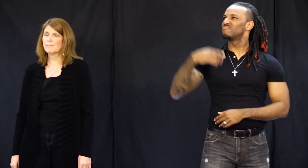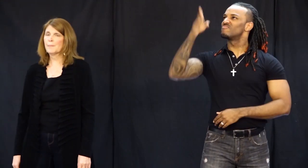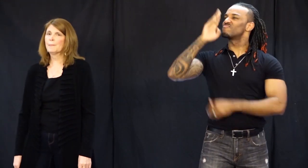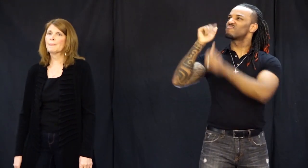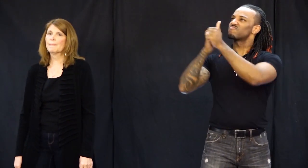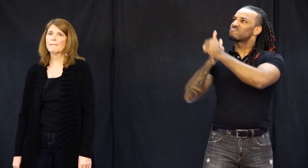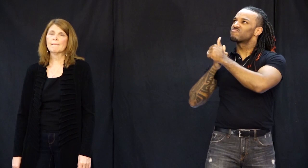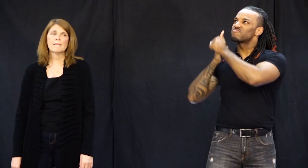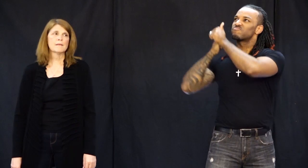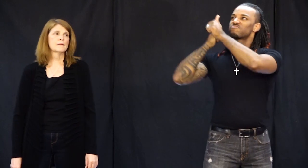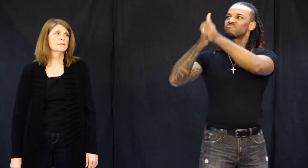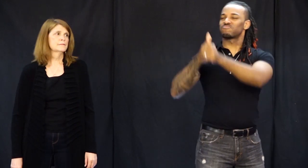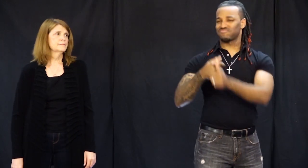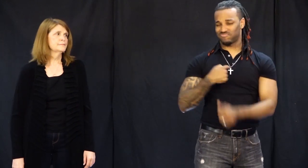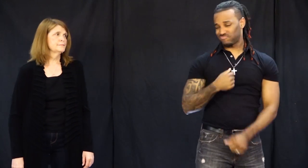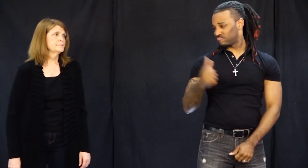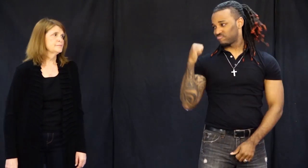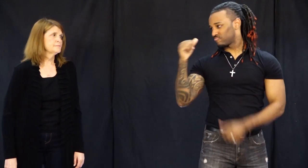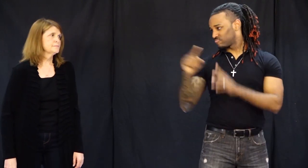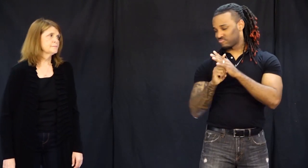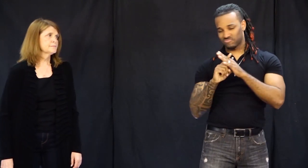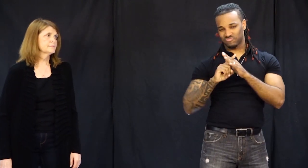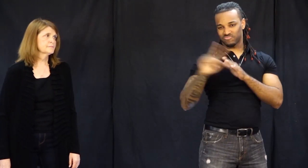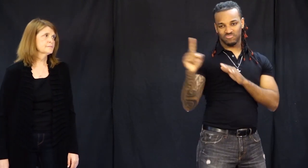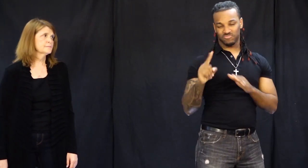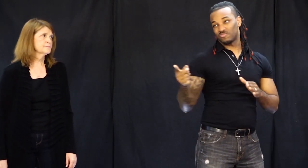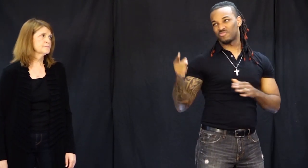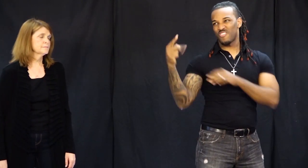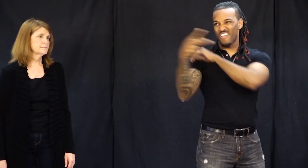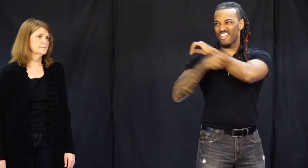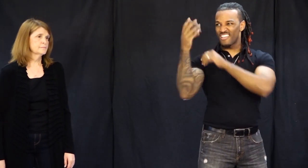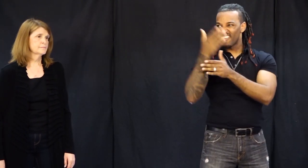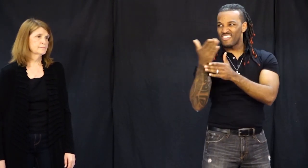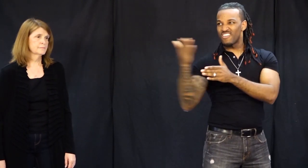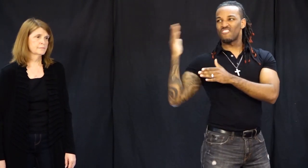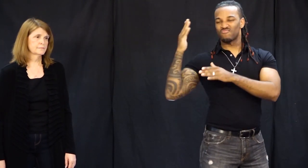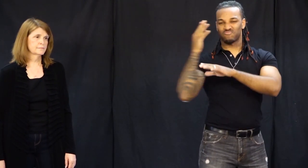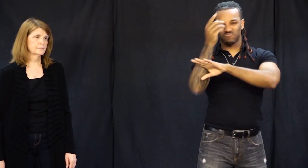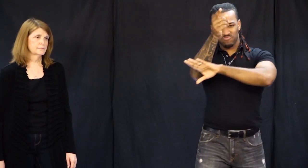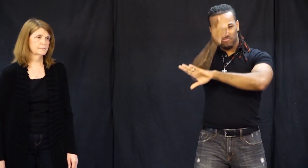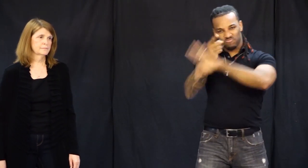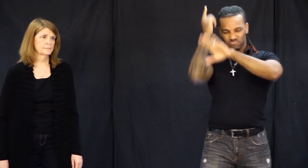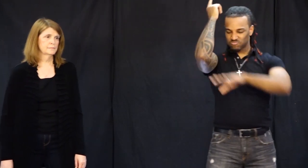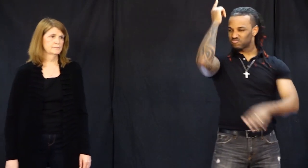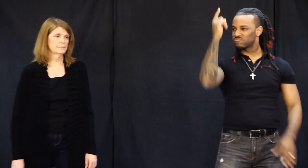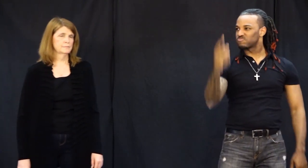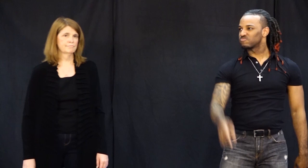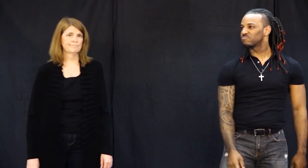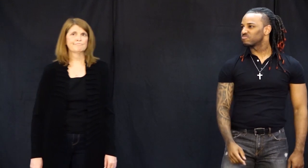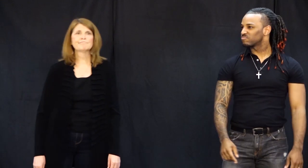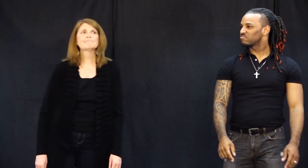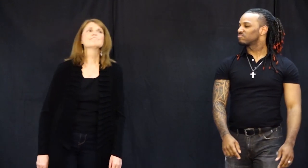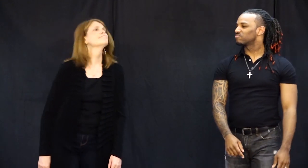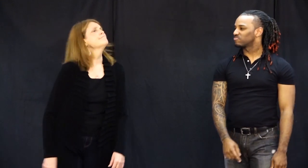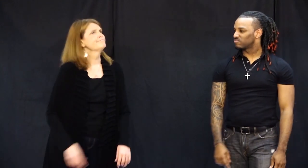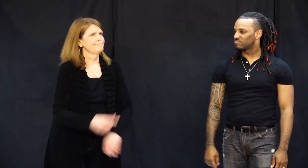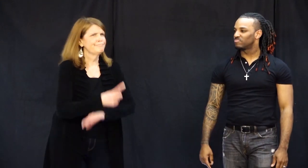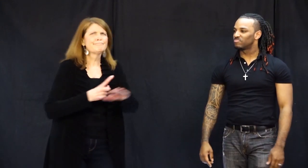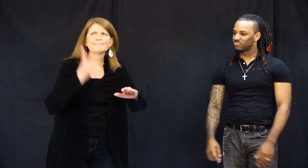stand with the stamina God has granted us. Hamilton won't abandon ship, yo, let's steal their cannon. Boom goes the cannon, watch the blood in this shit